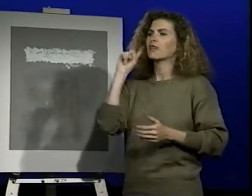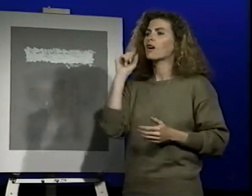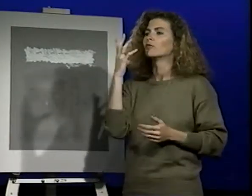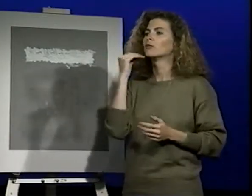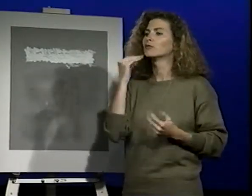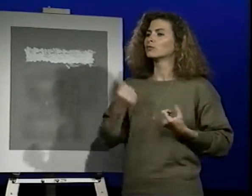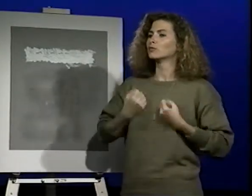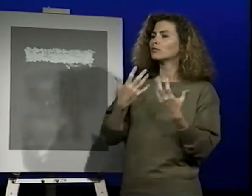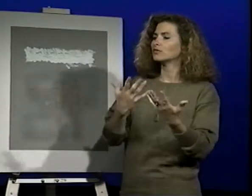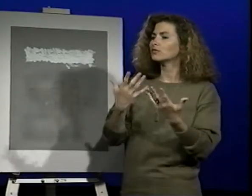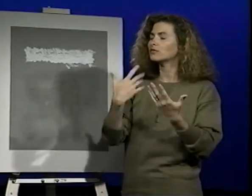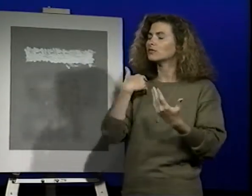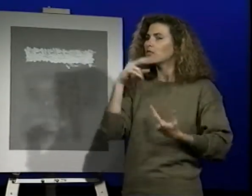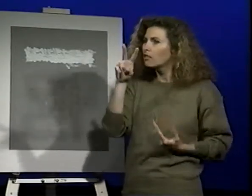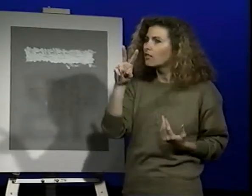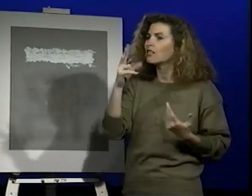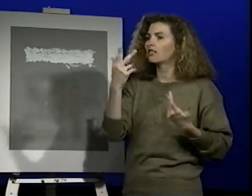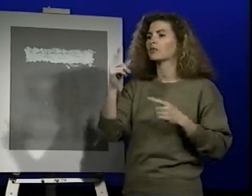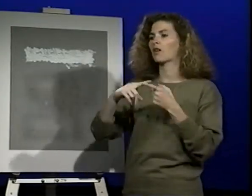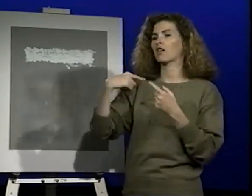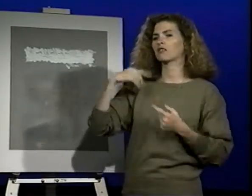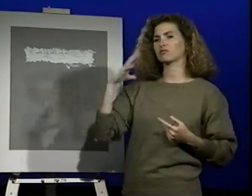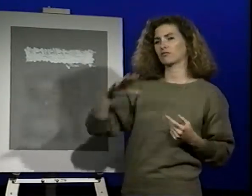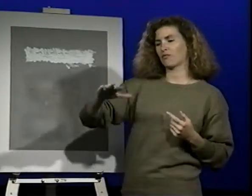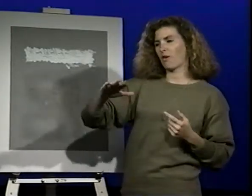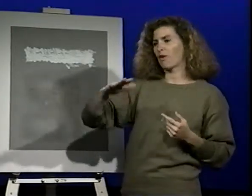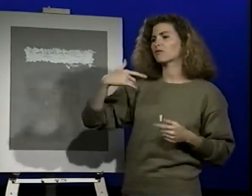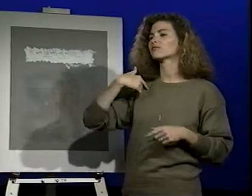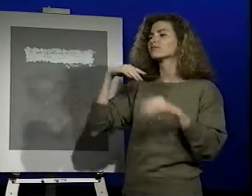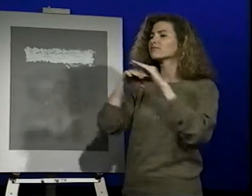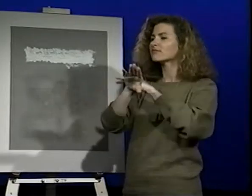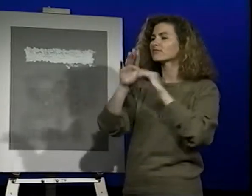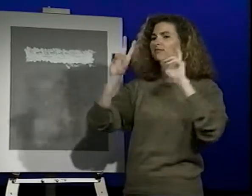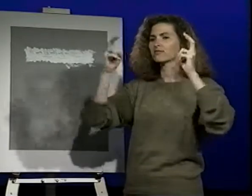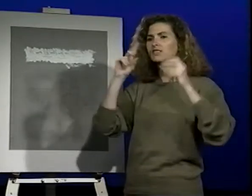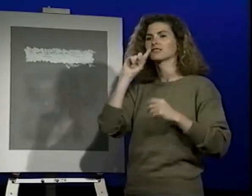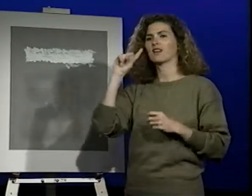My earliest memory of seeing art that expressed the deaf experience was when I was small.